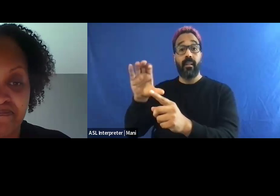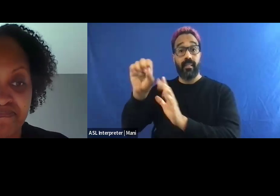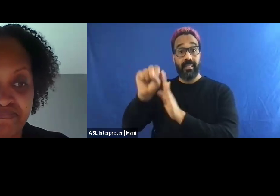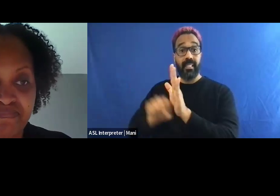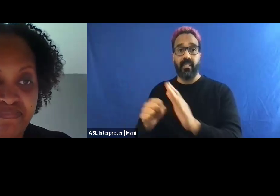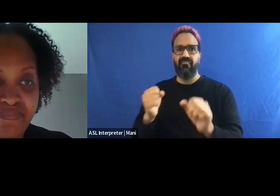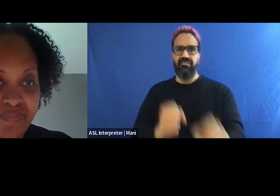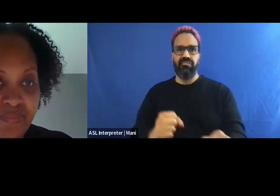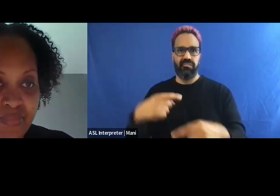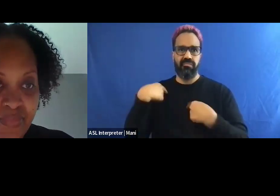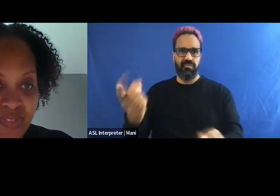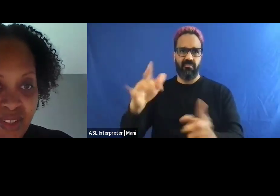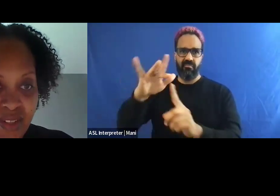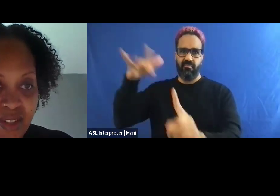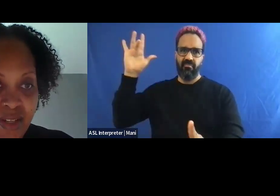please.